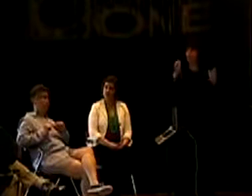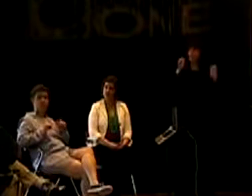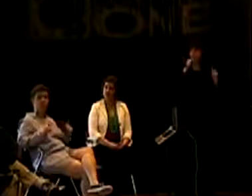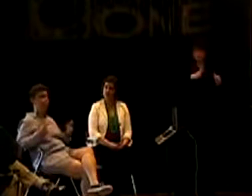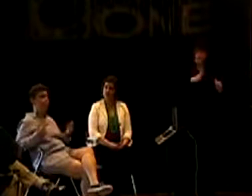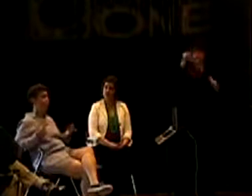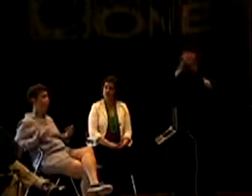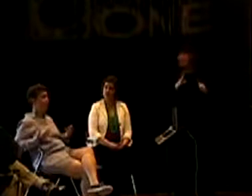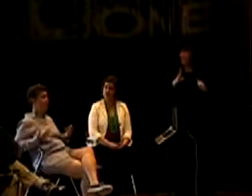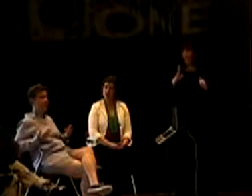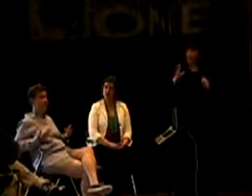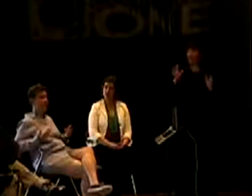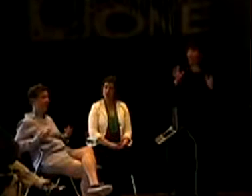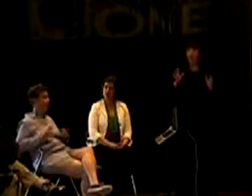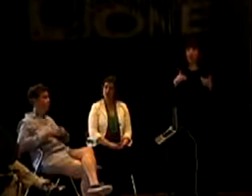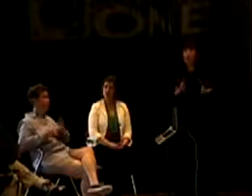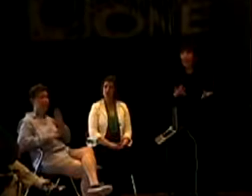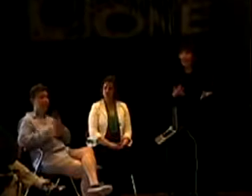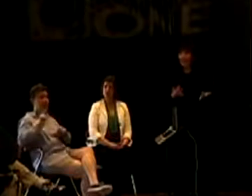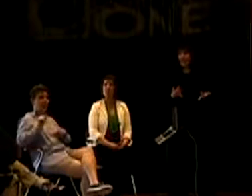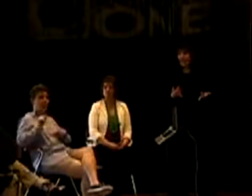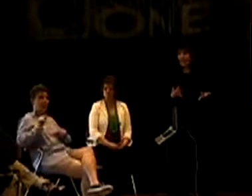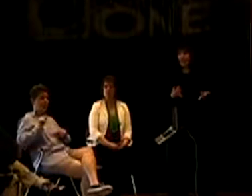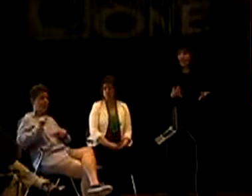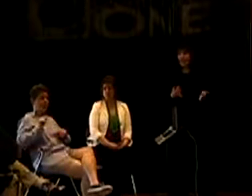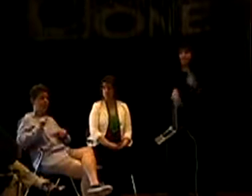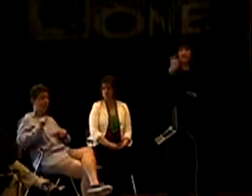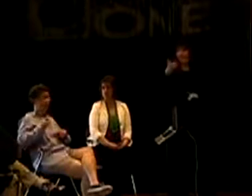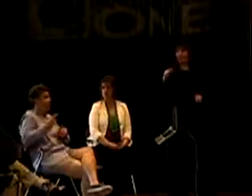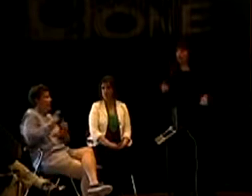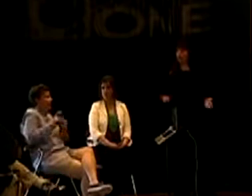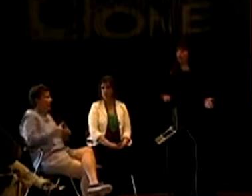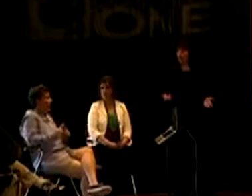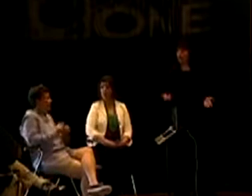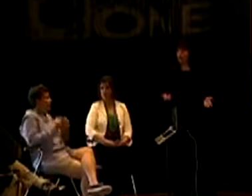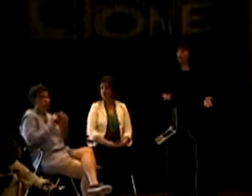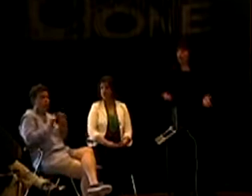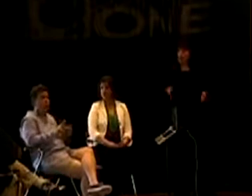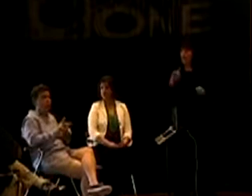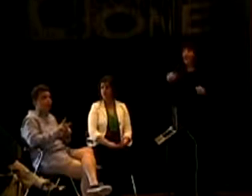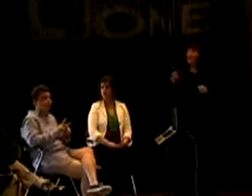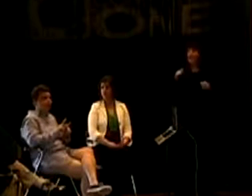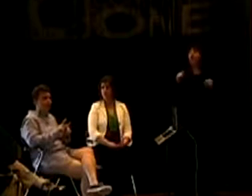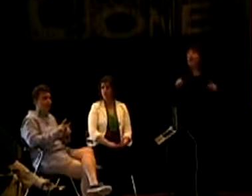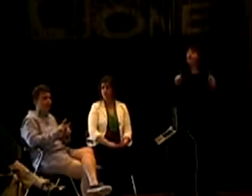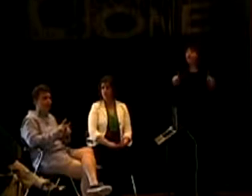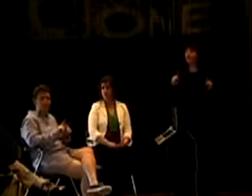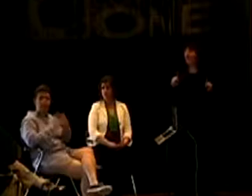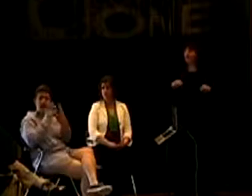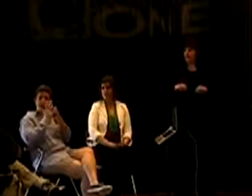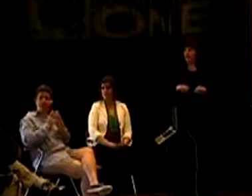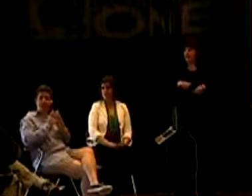to see what's going on all over the country. There are fabulous deaf actors just waiting to be discovered. They just need